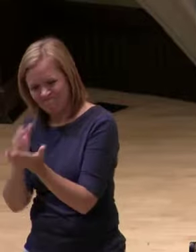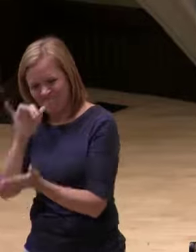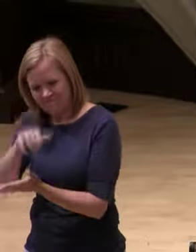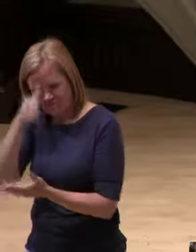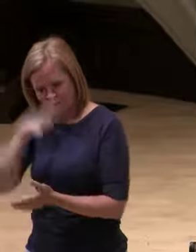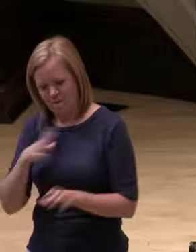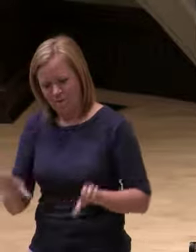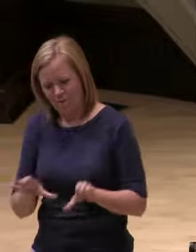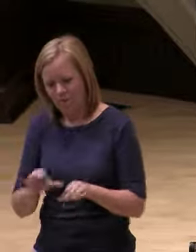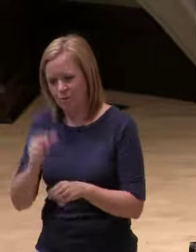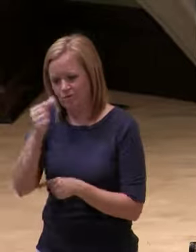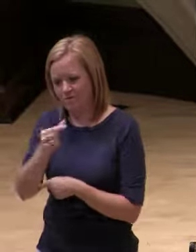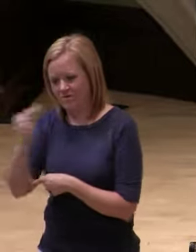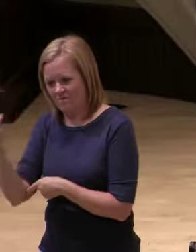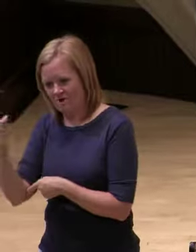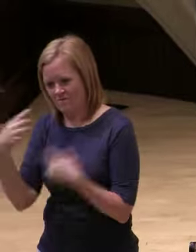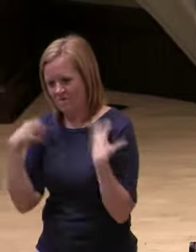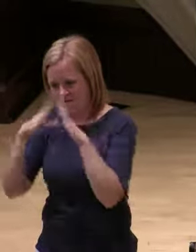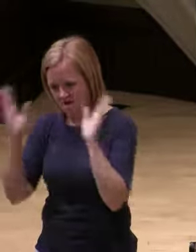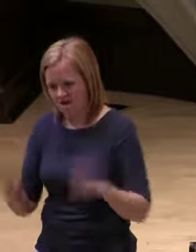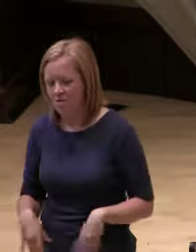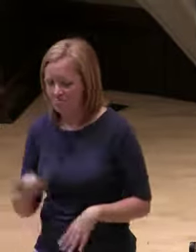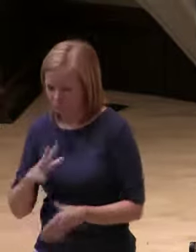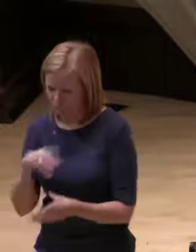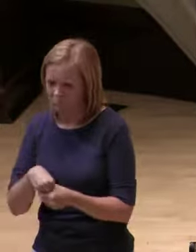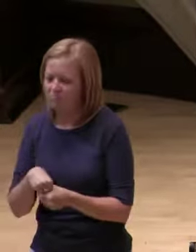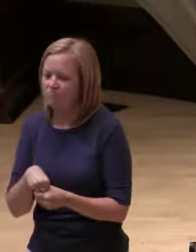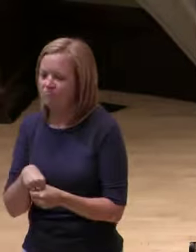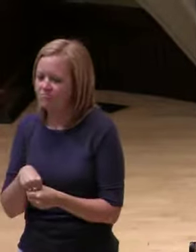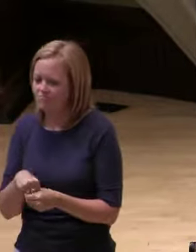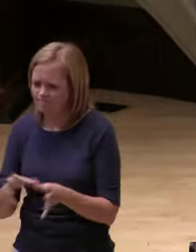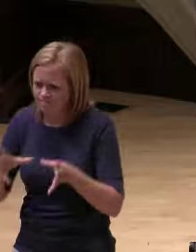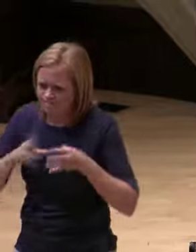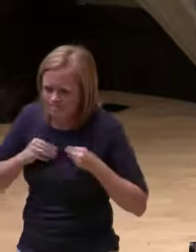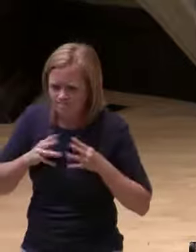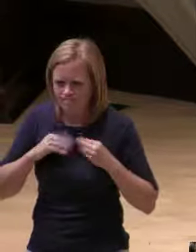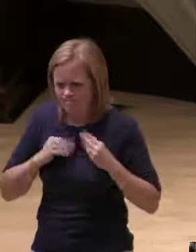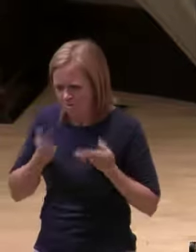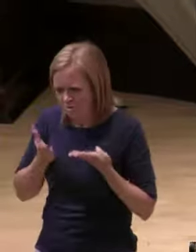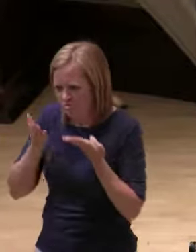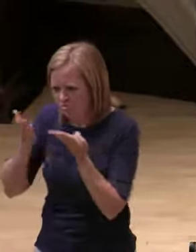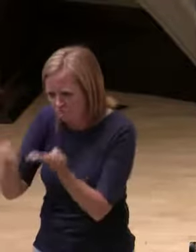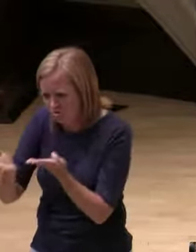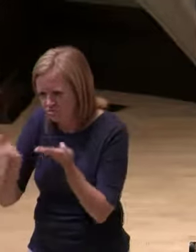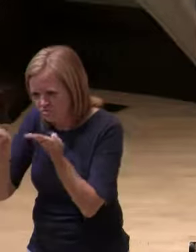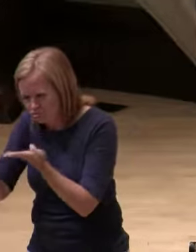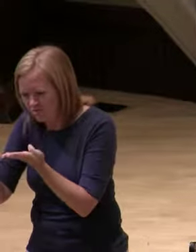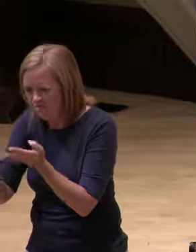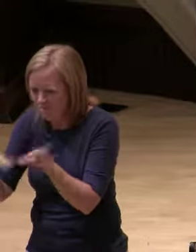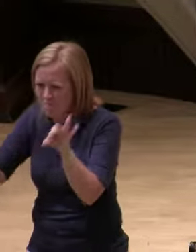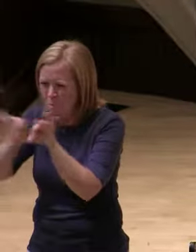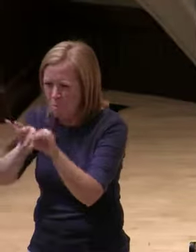do at Grace of God Recovery House. Taking suggestions is core to the process of